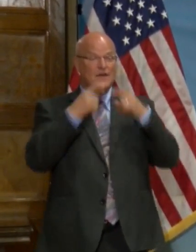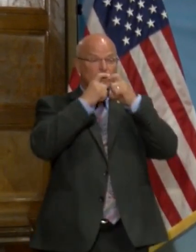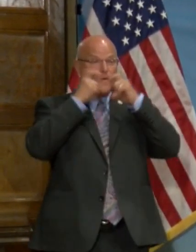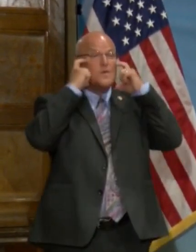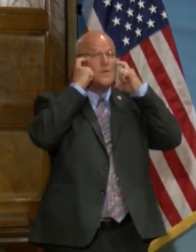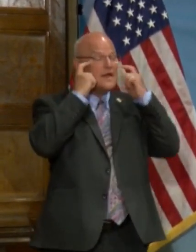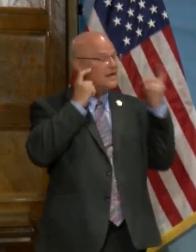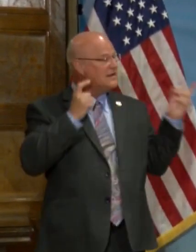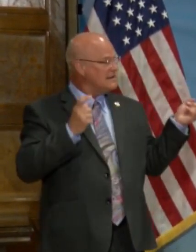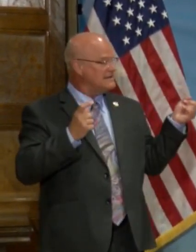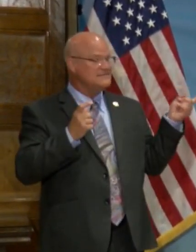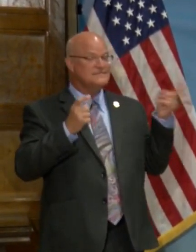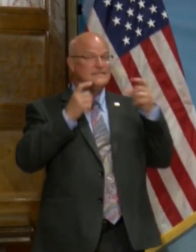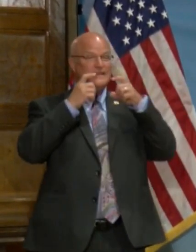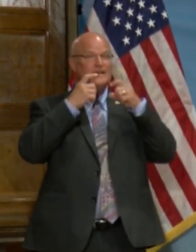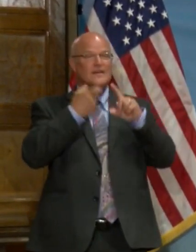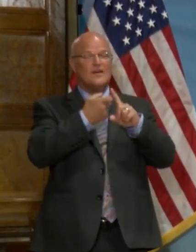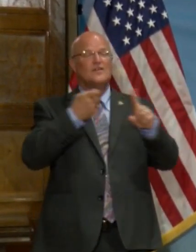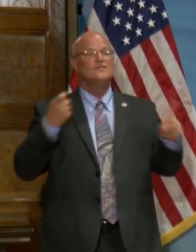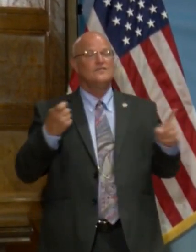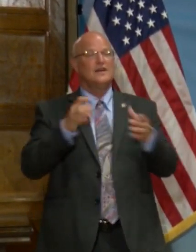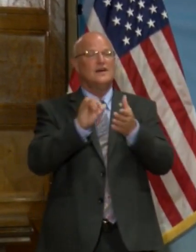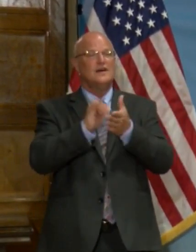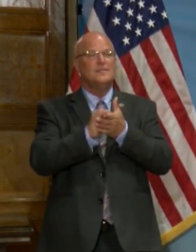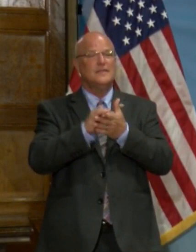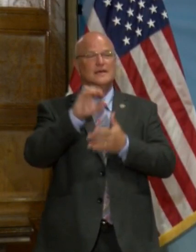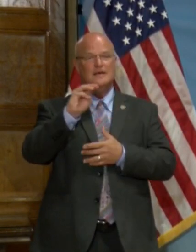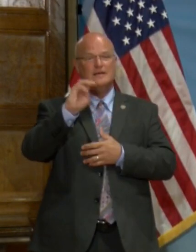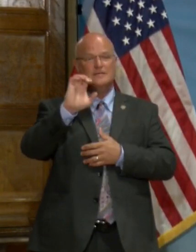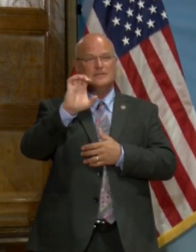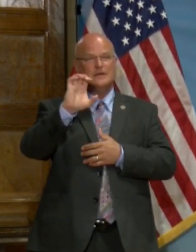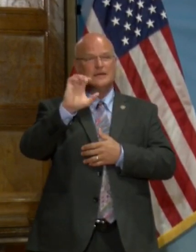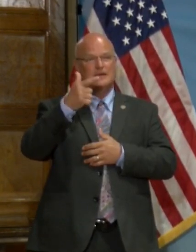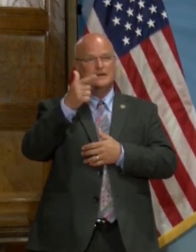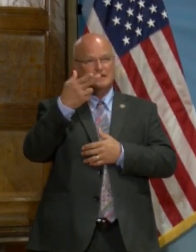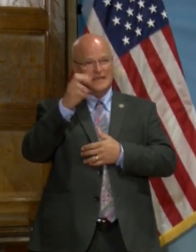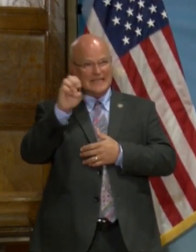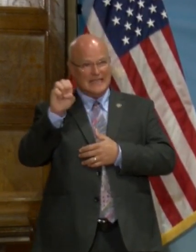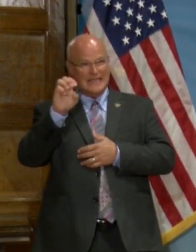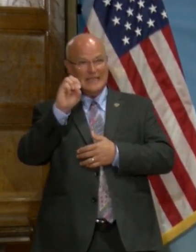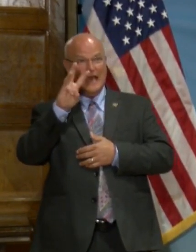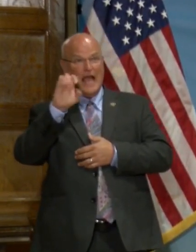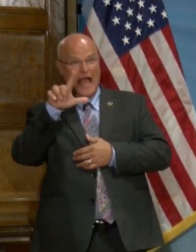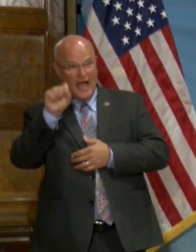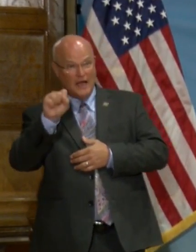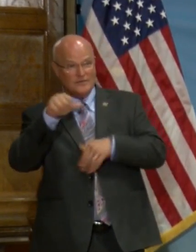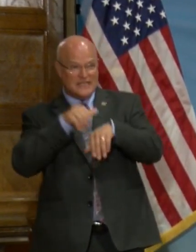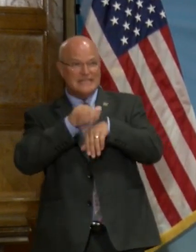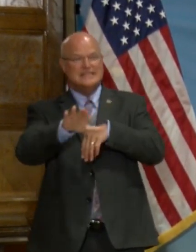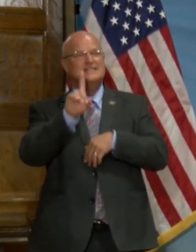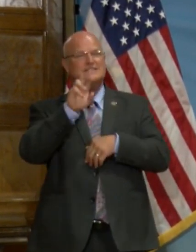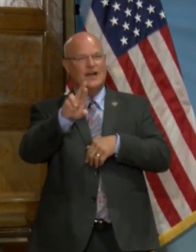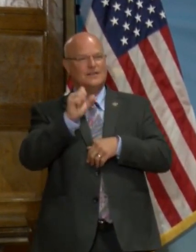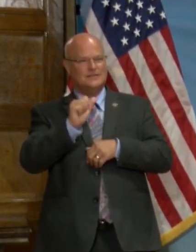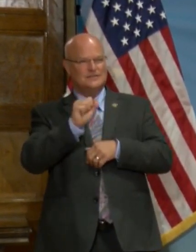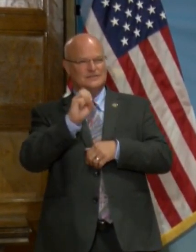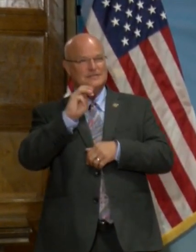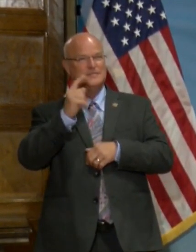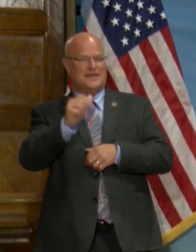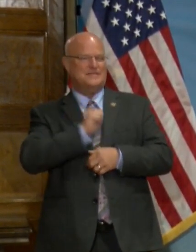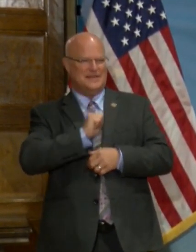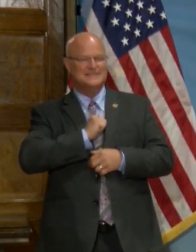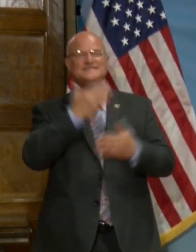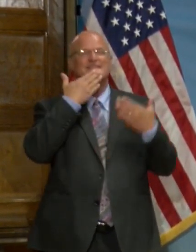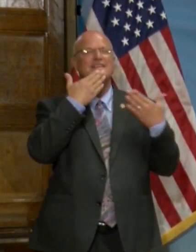wearing the face mask from the McGee Owls that was sent to Dr. Smith and myself.